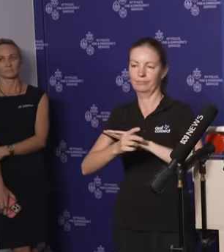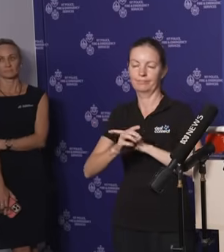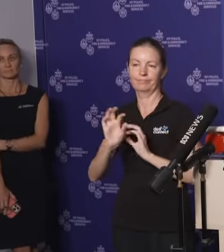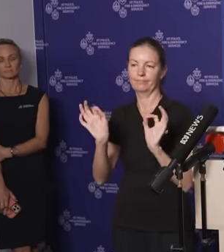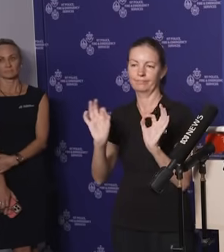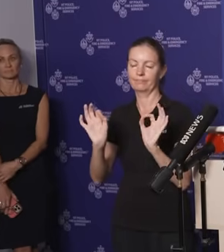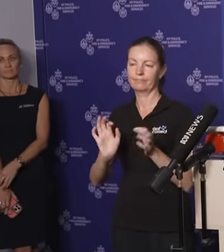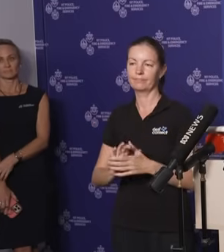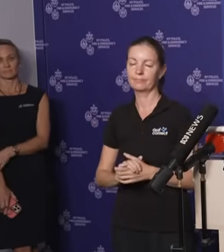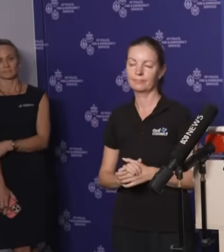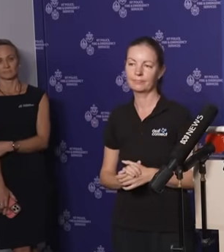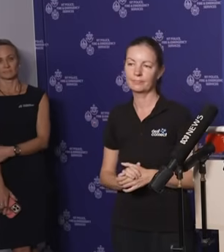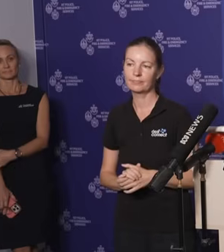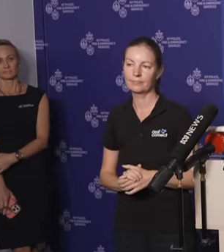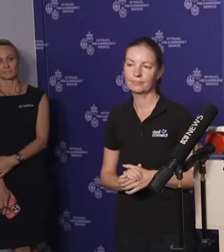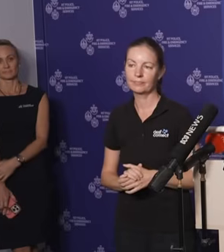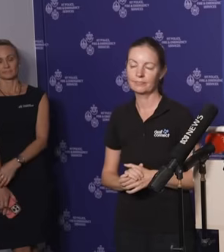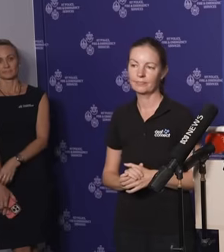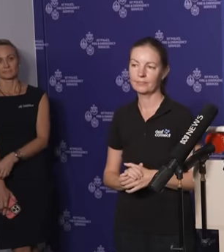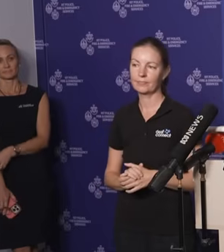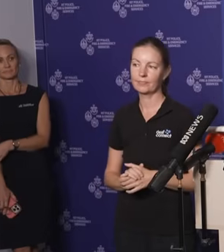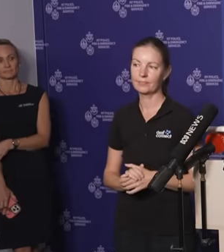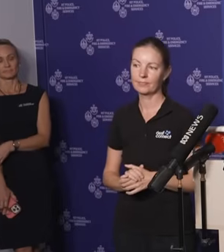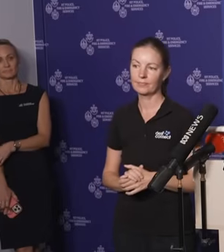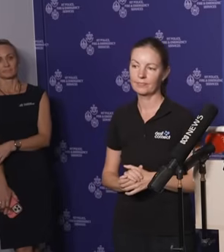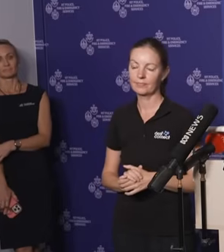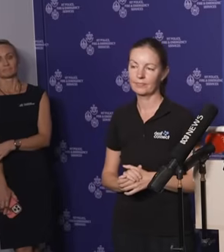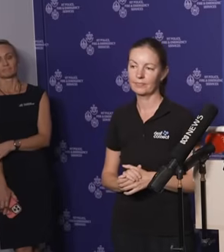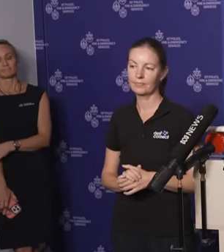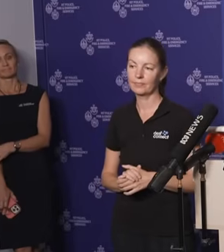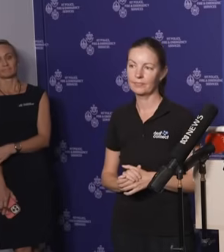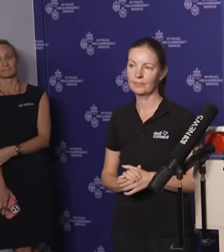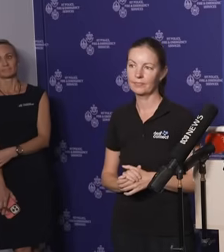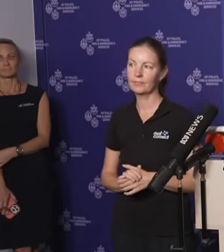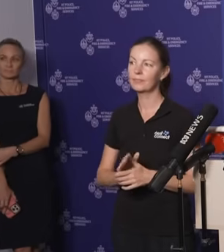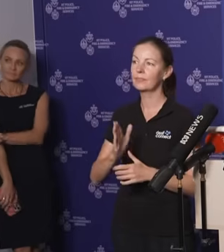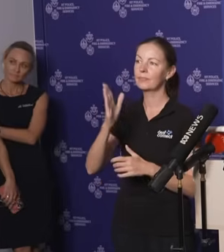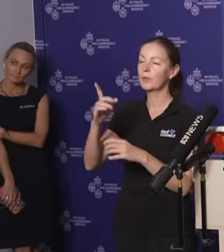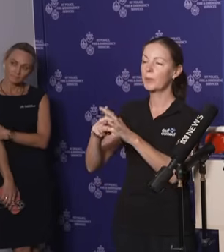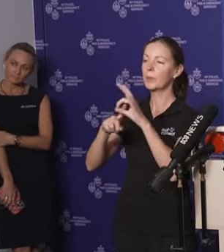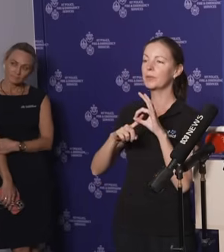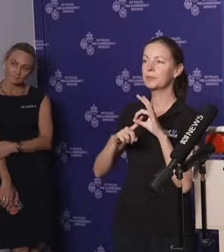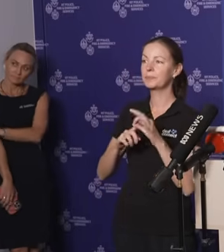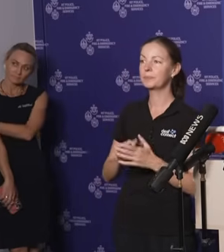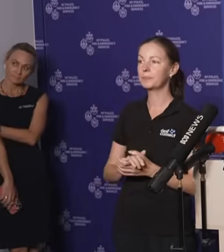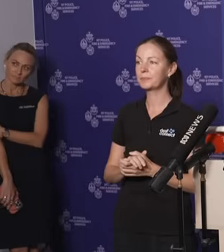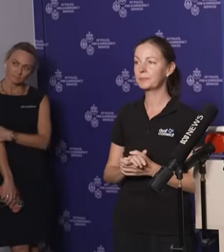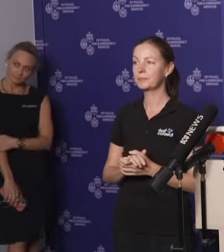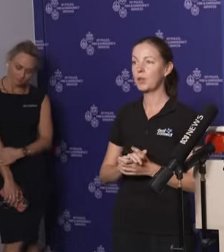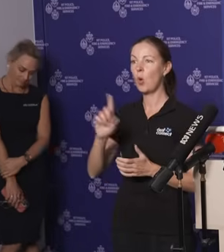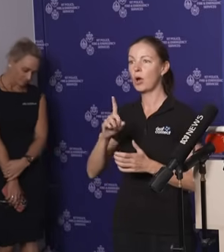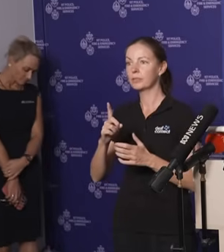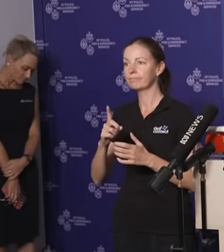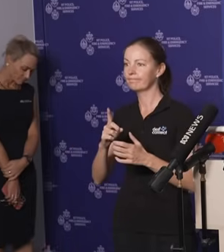follow bringing none of it. But I'll Bokama with more of that. Wayne, heading into tomorrow, what's your key piece of